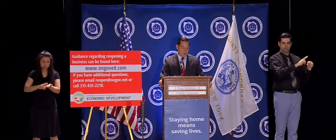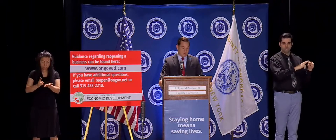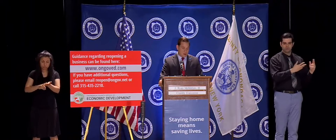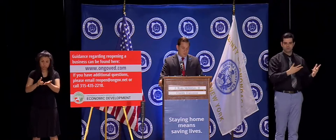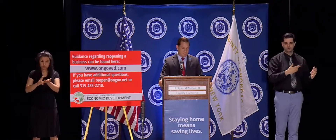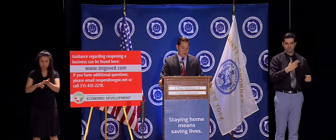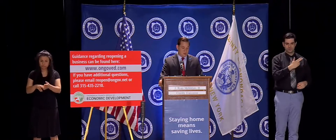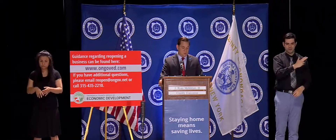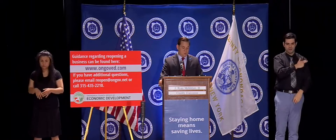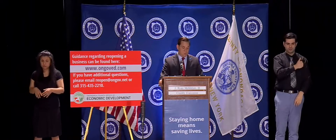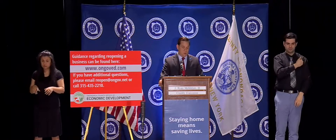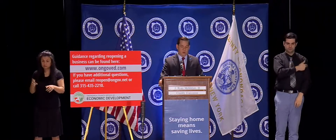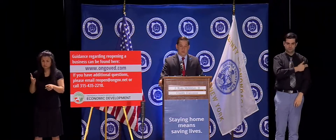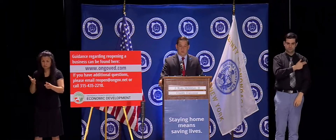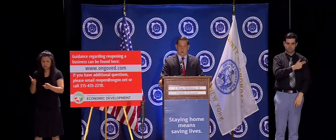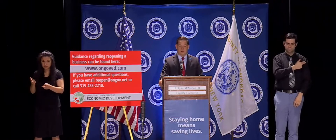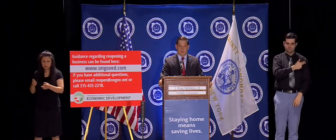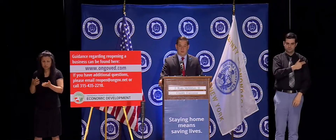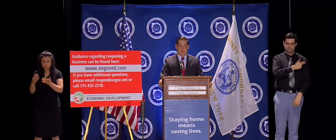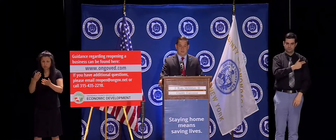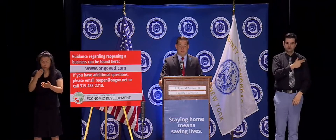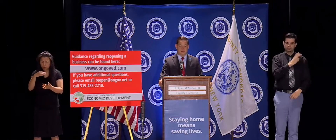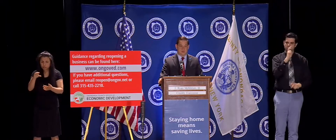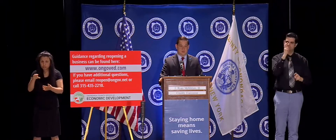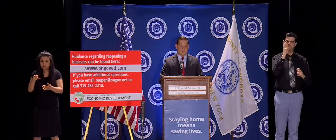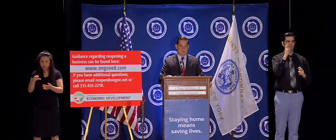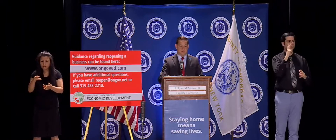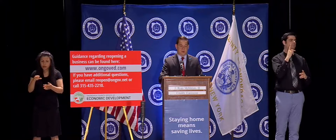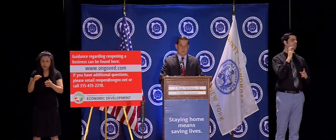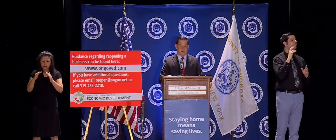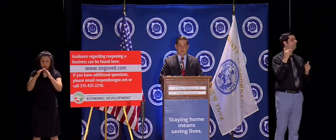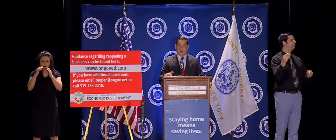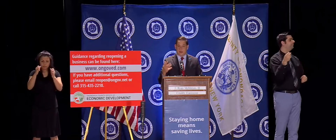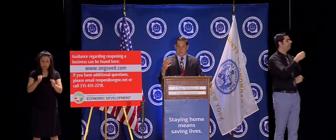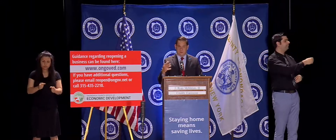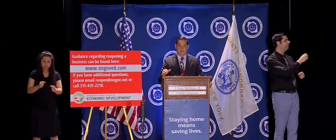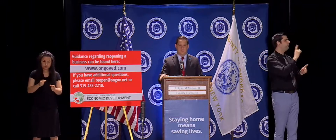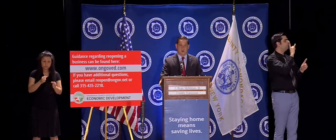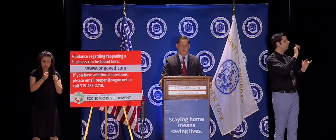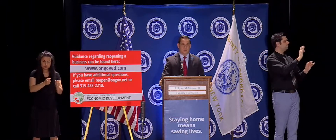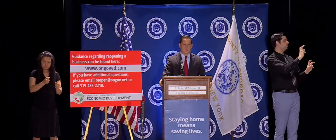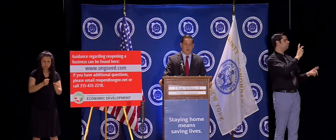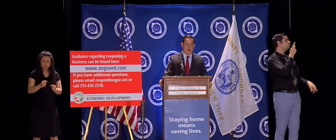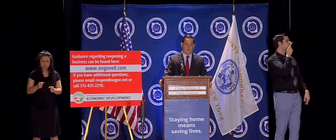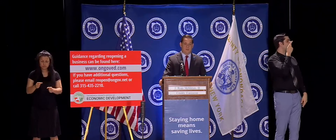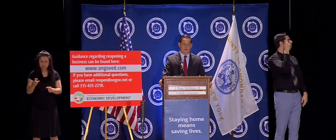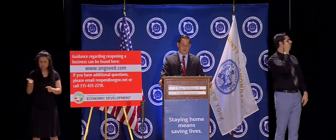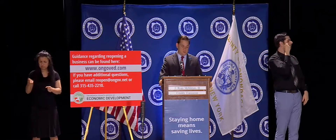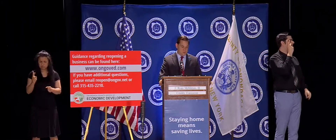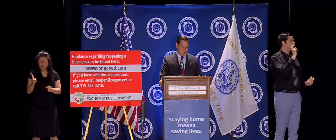So we're working through it. These things, this has been a problem for 3 days. So